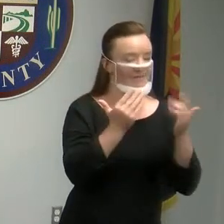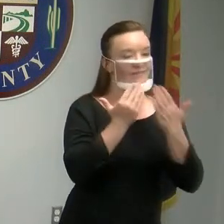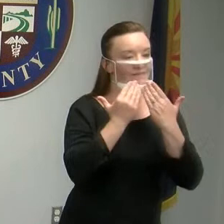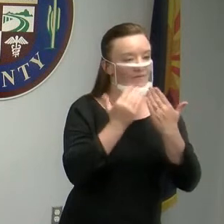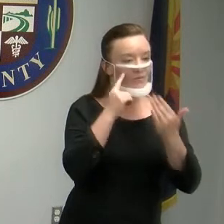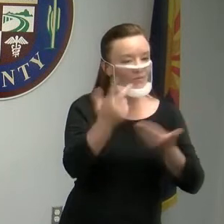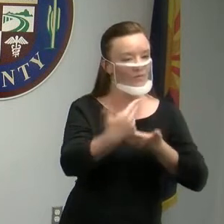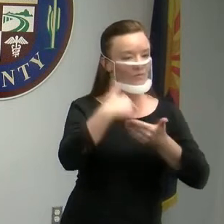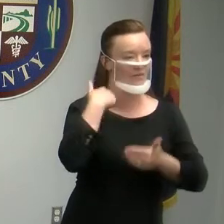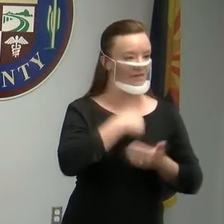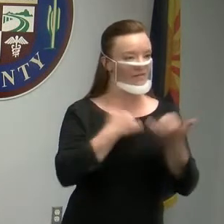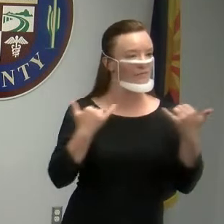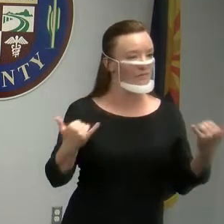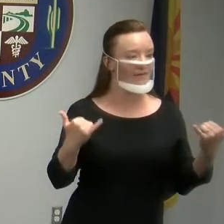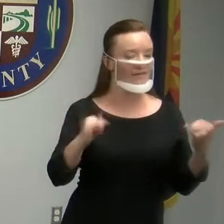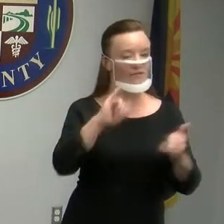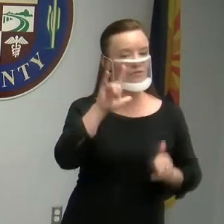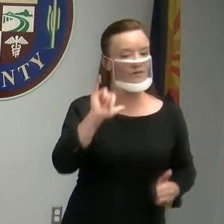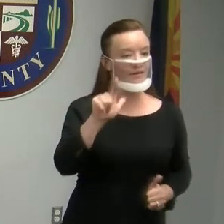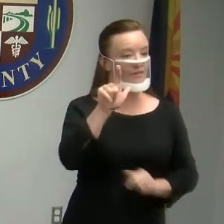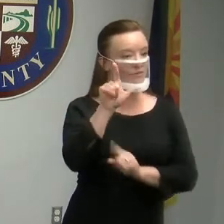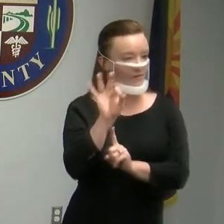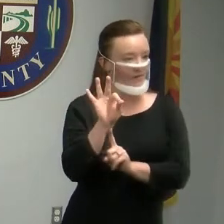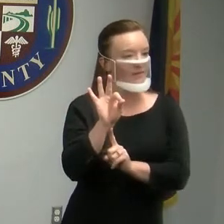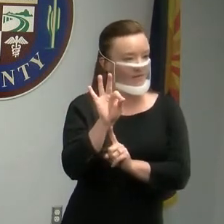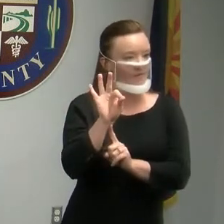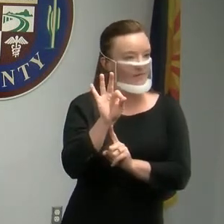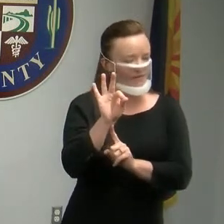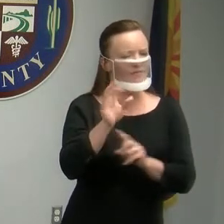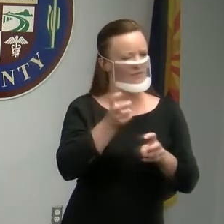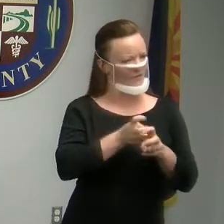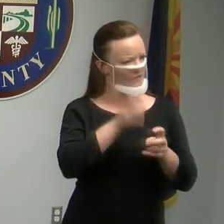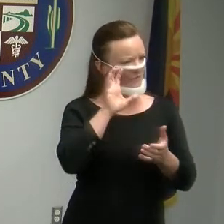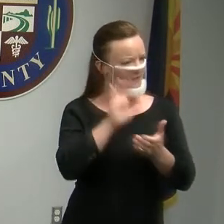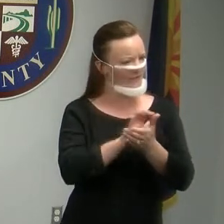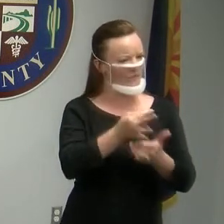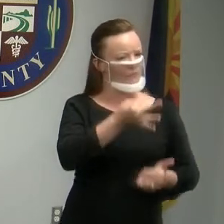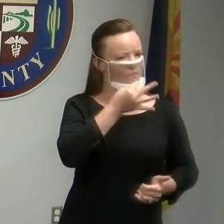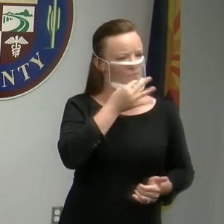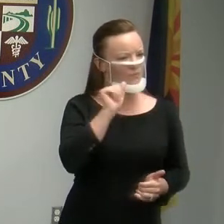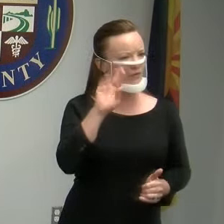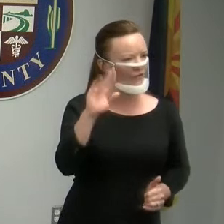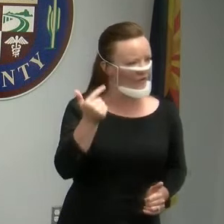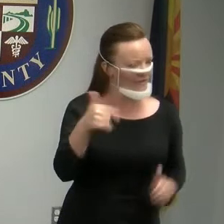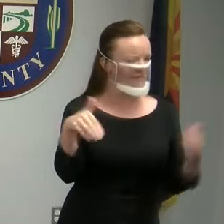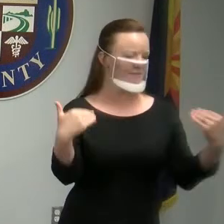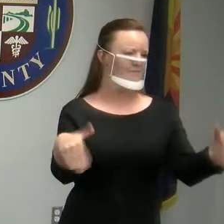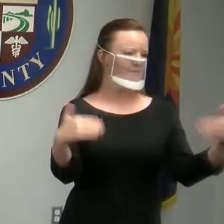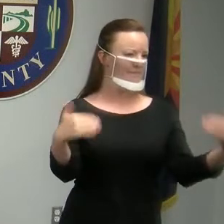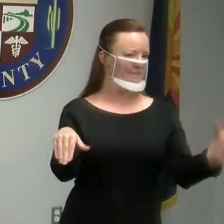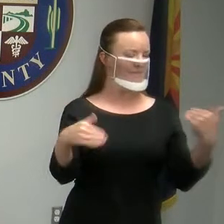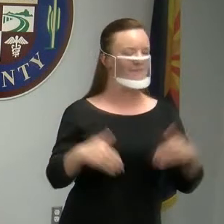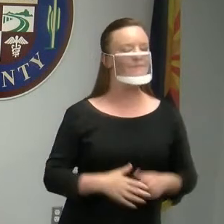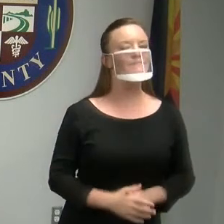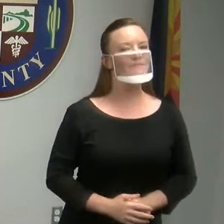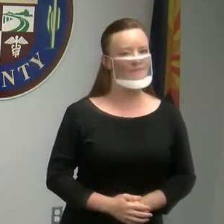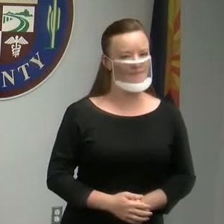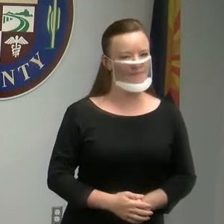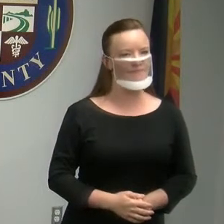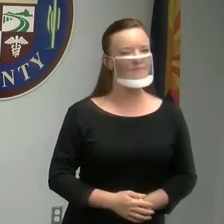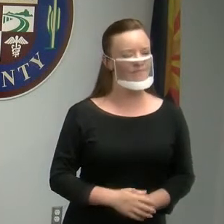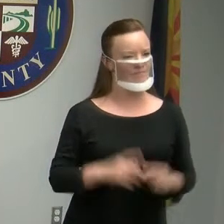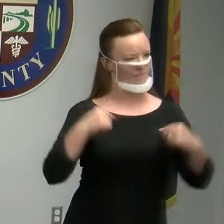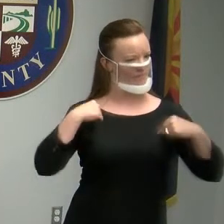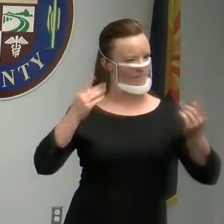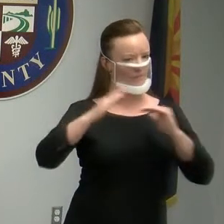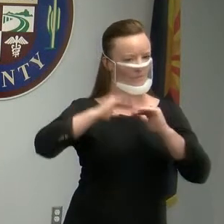much for being with us on this July 29th. Hard to believe it's almost August, and been a little bit more than 6 months